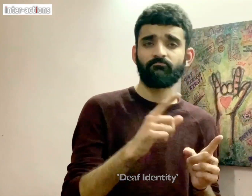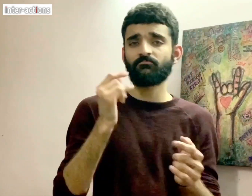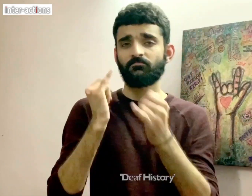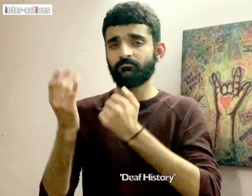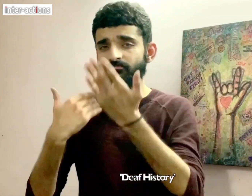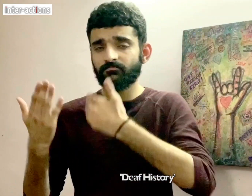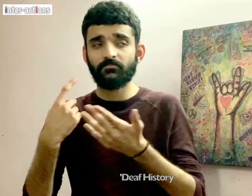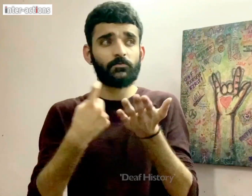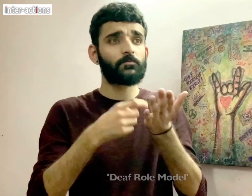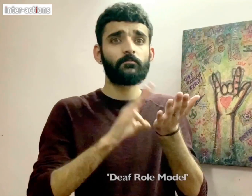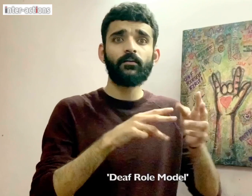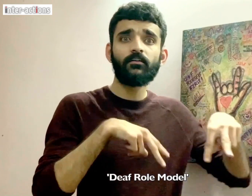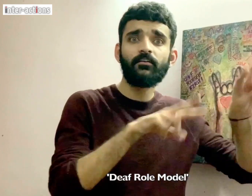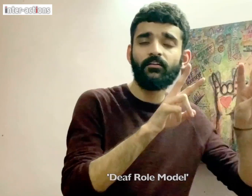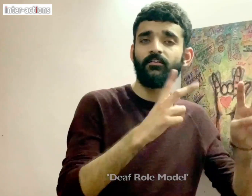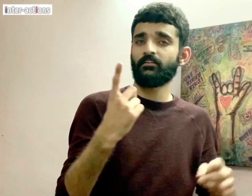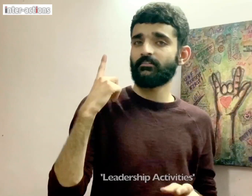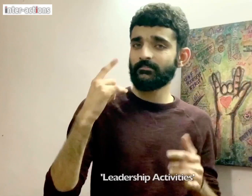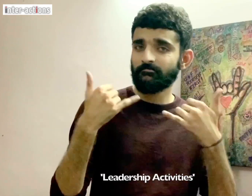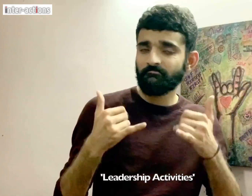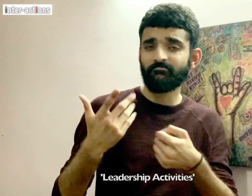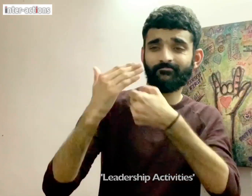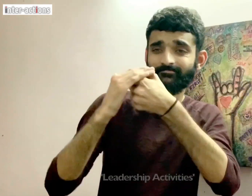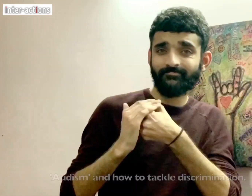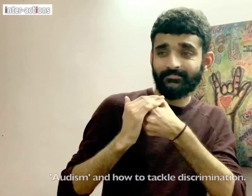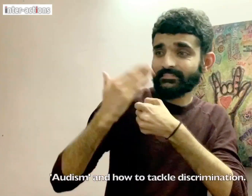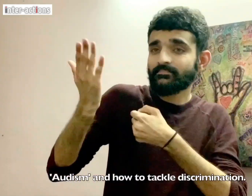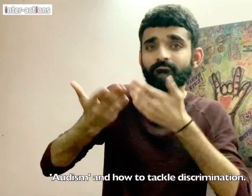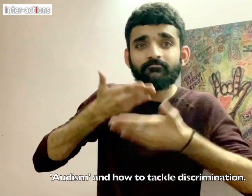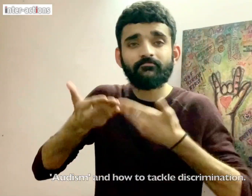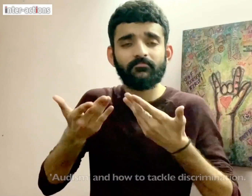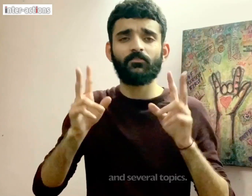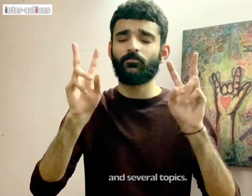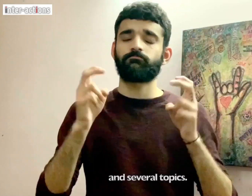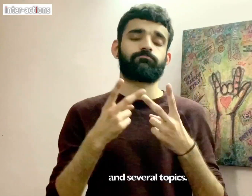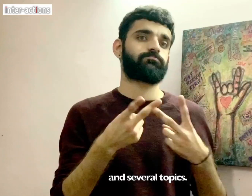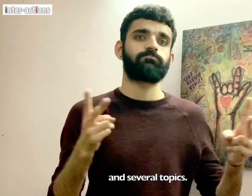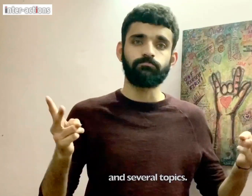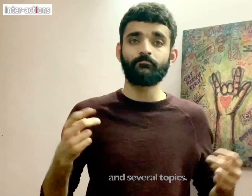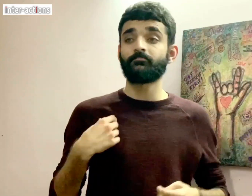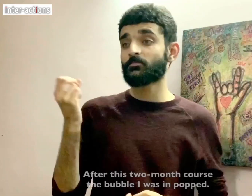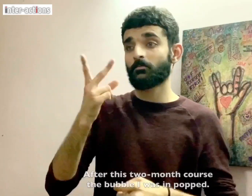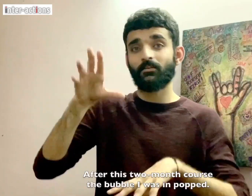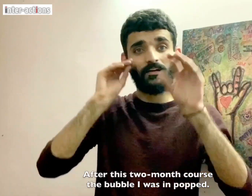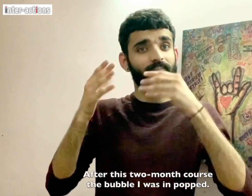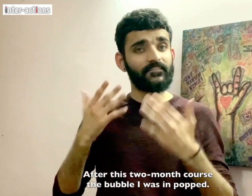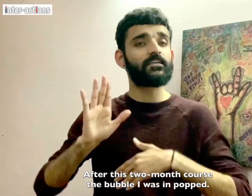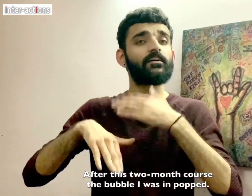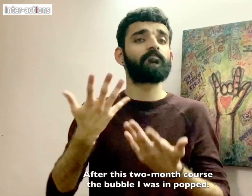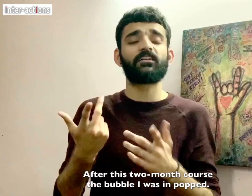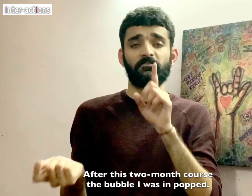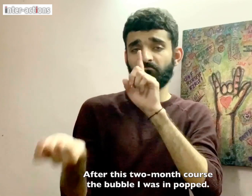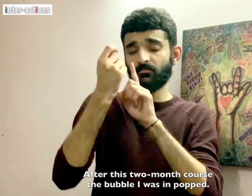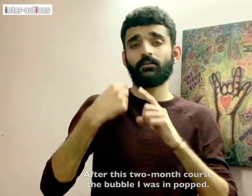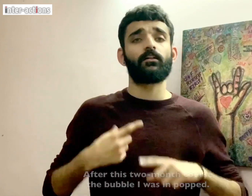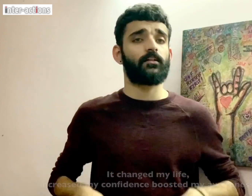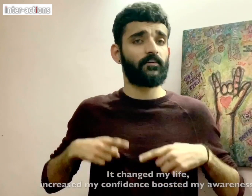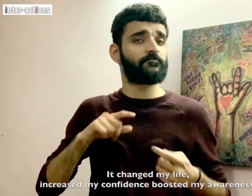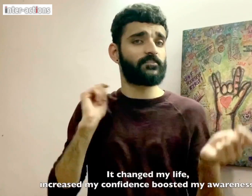deaf identity, deaf history, deaf role model leadership activities, audism, how to tackle discrimination, and several topics. After this 2 month course, the bubble I was